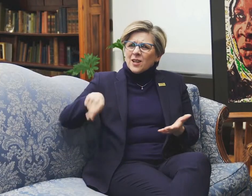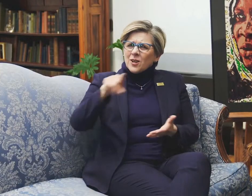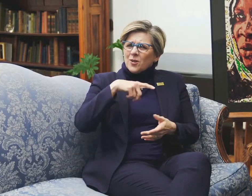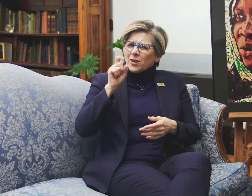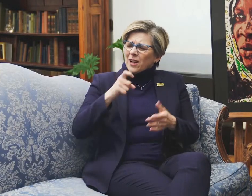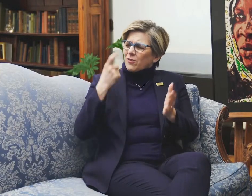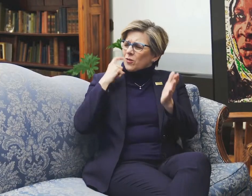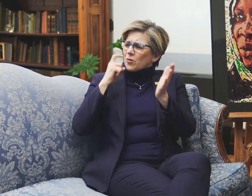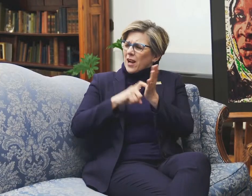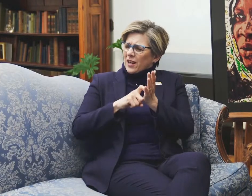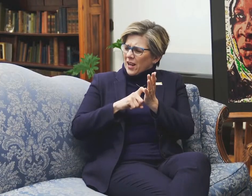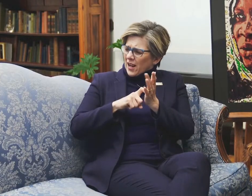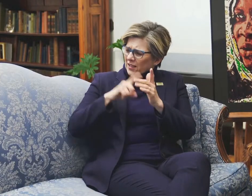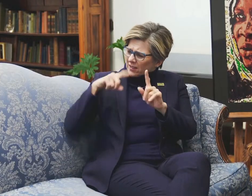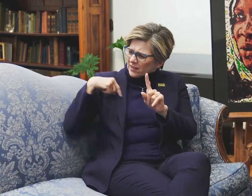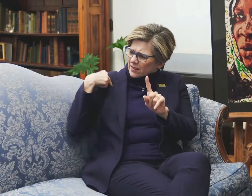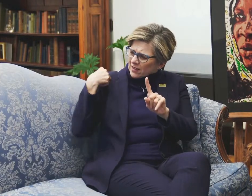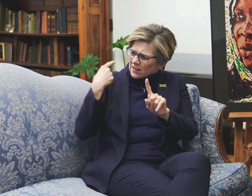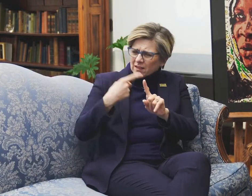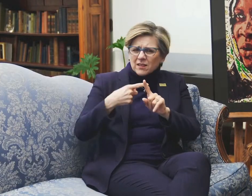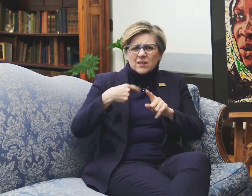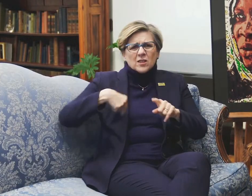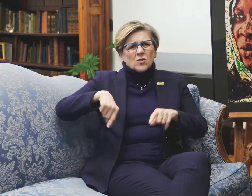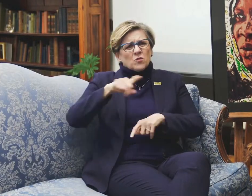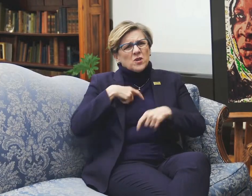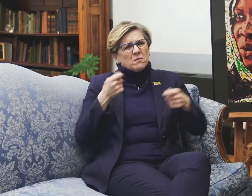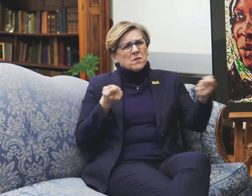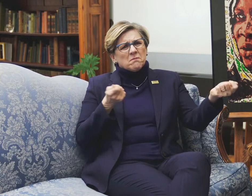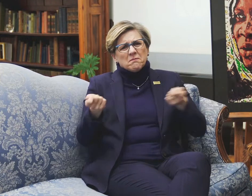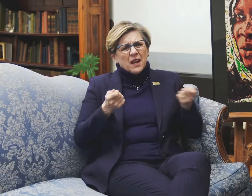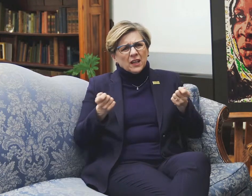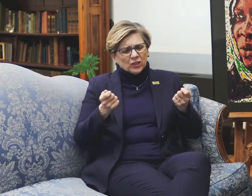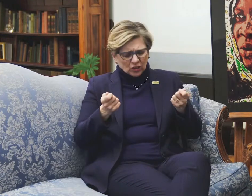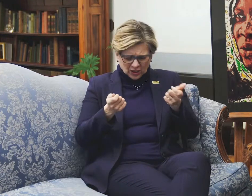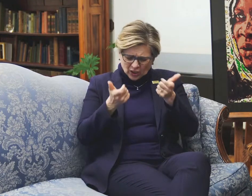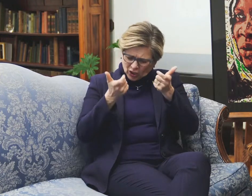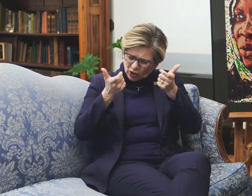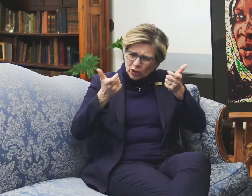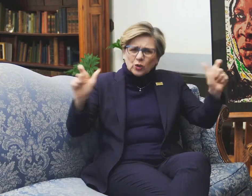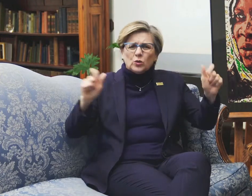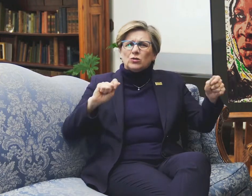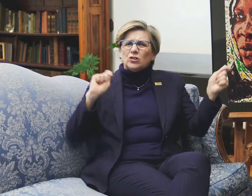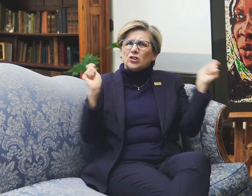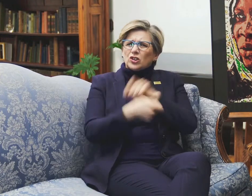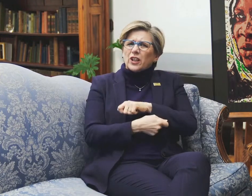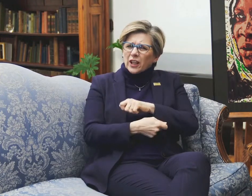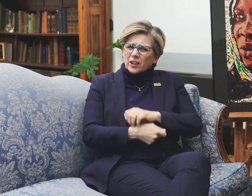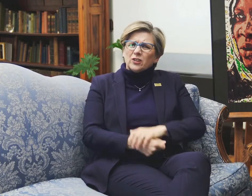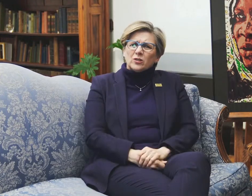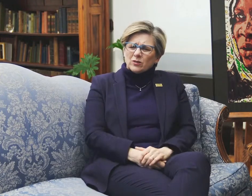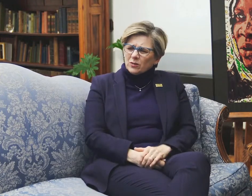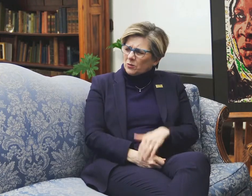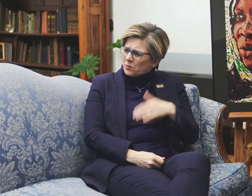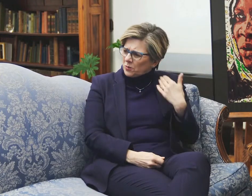It's important that we acknowledge that we have been managing a great deal of change. It's really been a